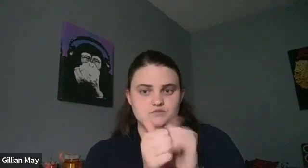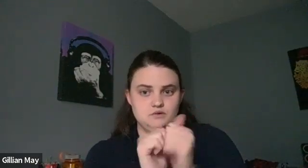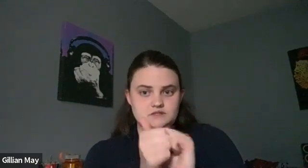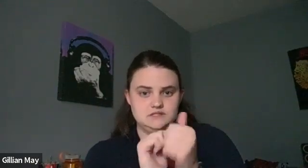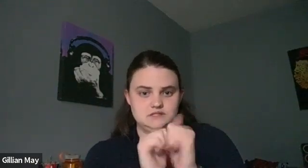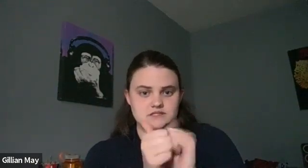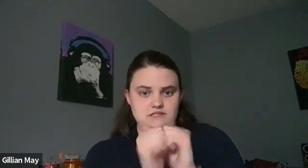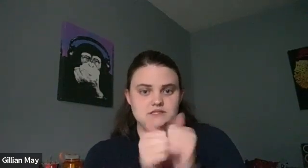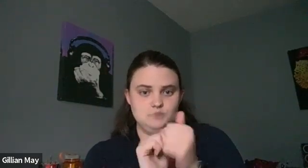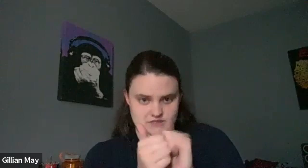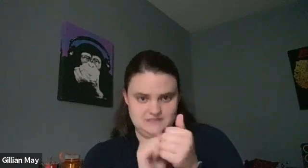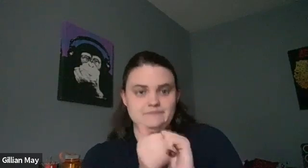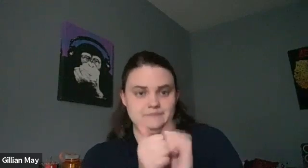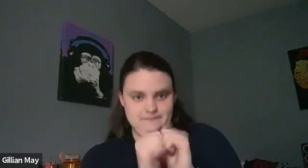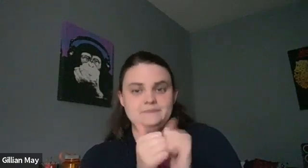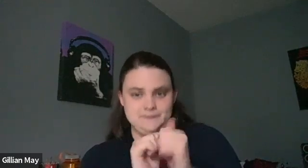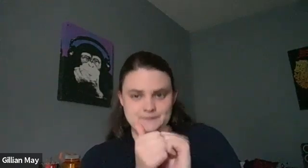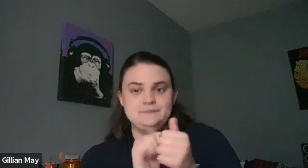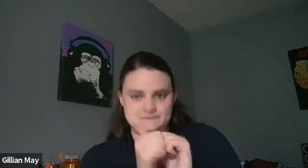forth. Sports. Mm-hmm.